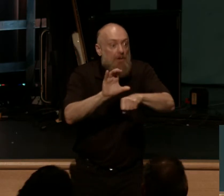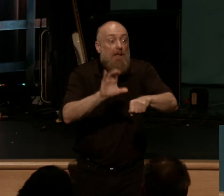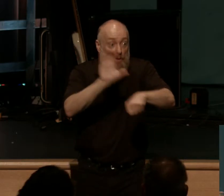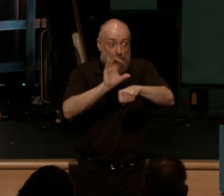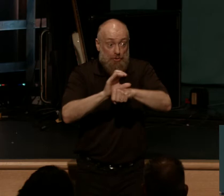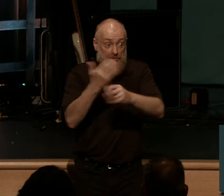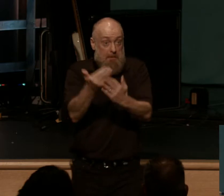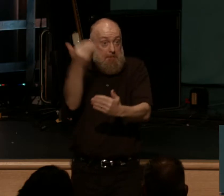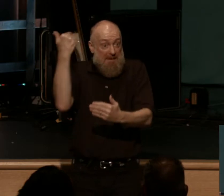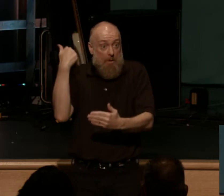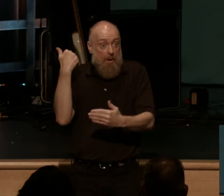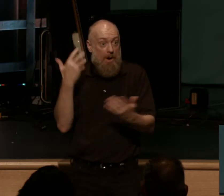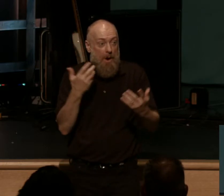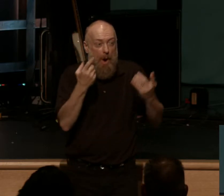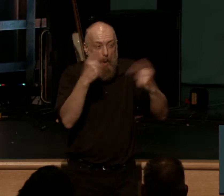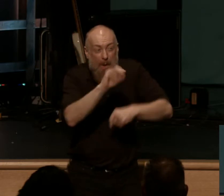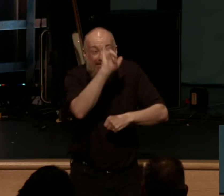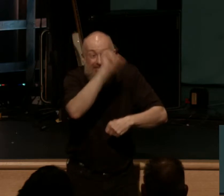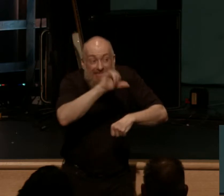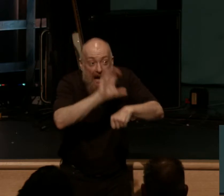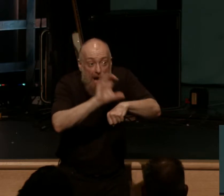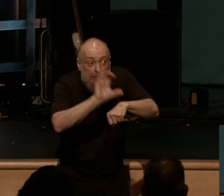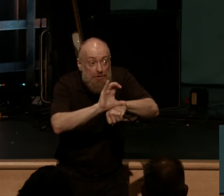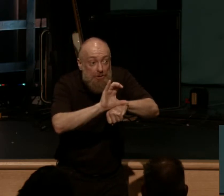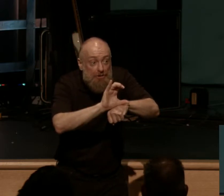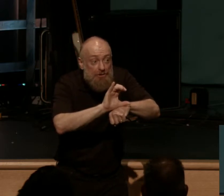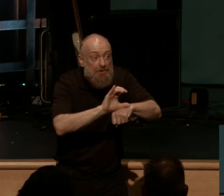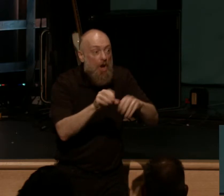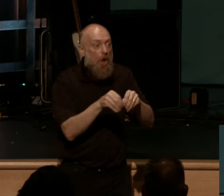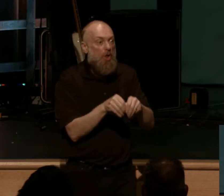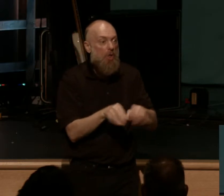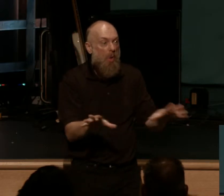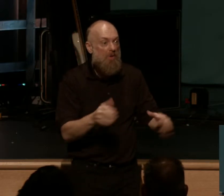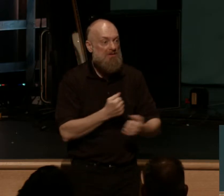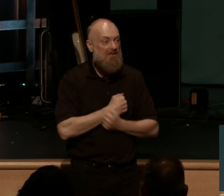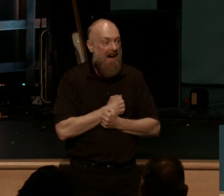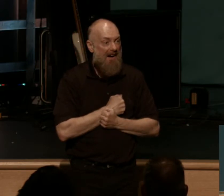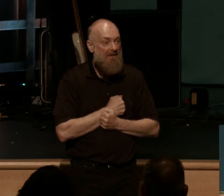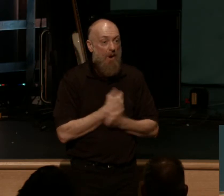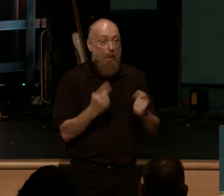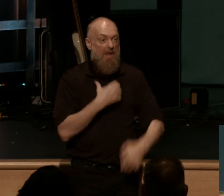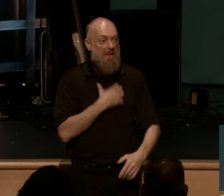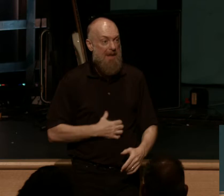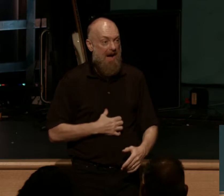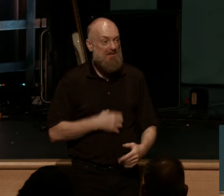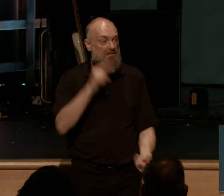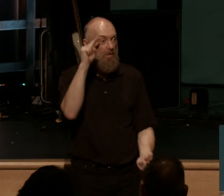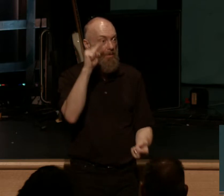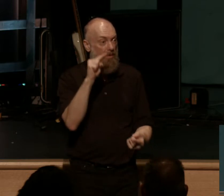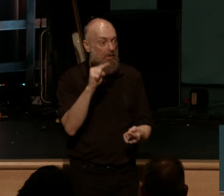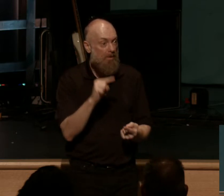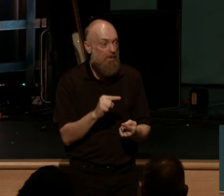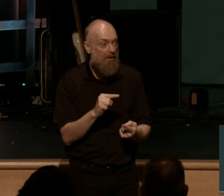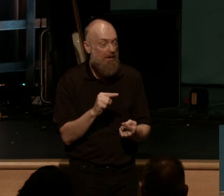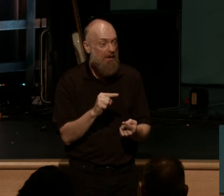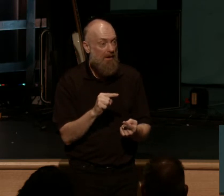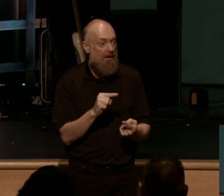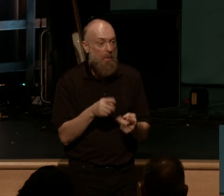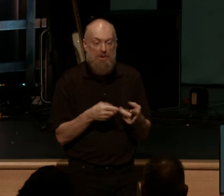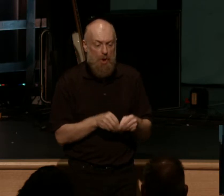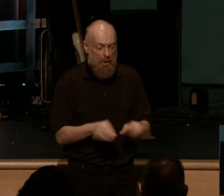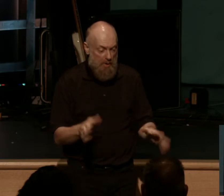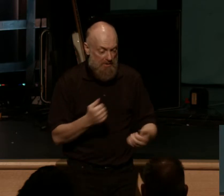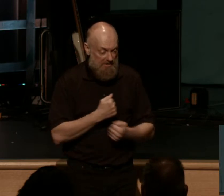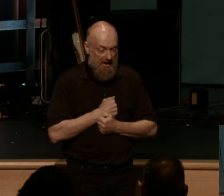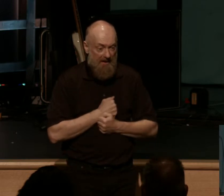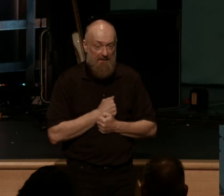early church right here, it's when the church loses its love or passion for Christ. When you lose your love or passion, you can